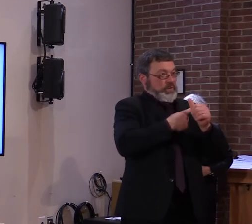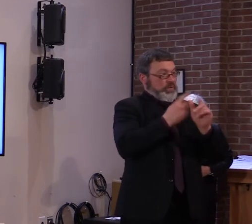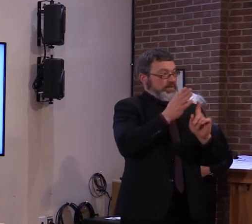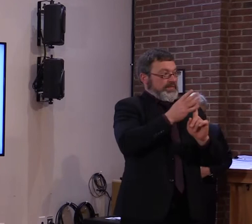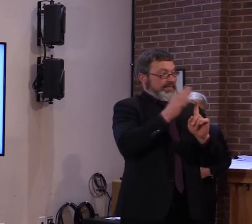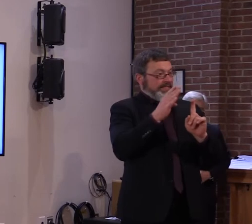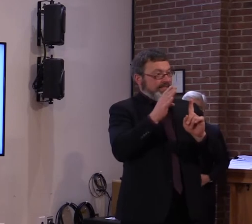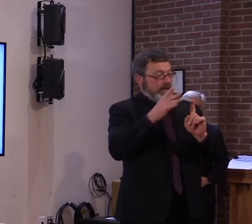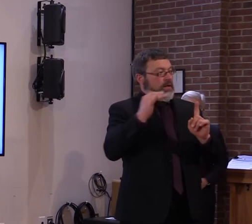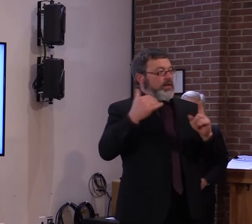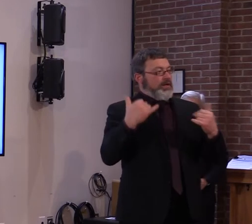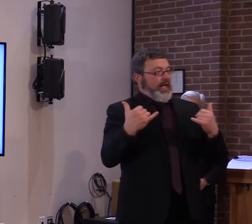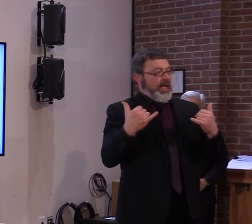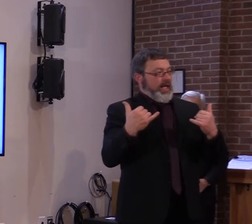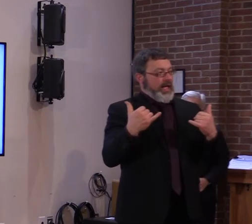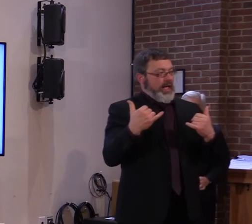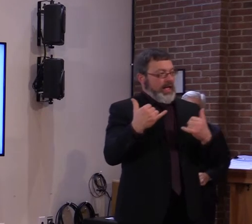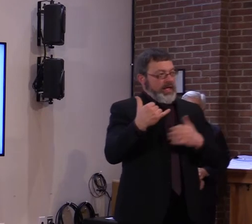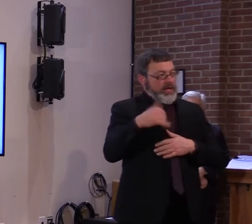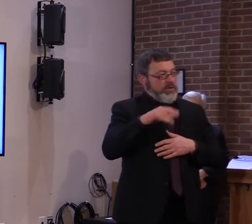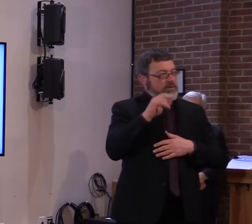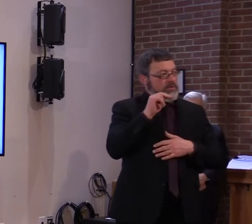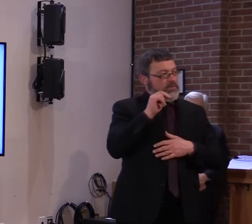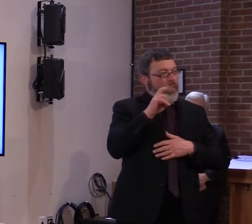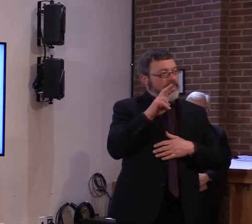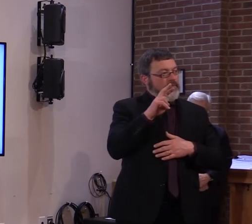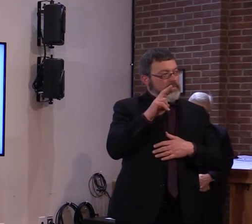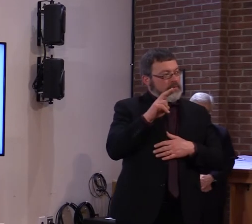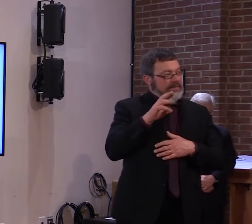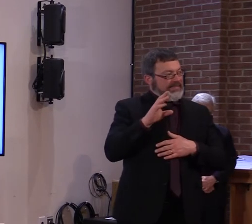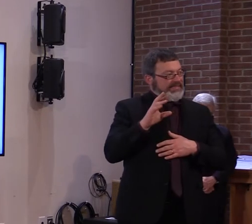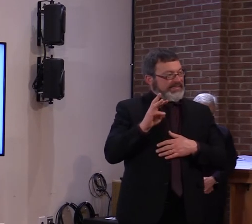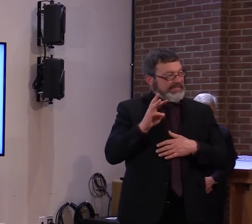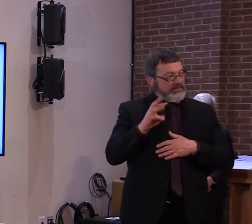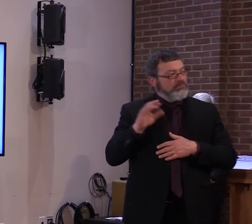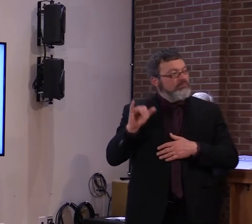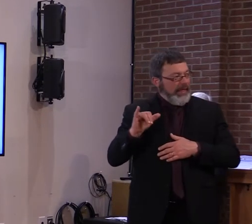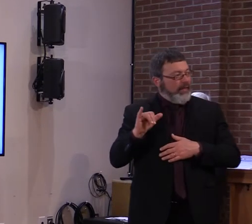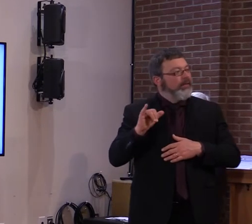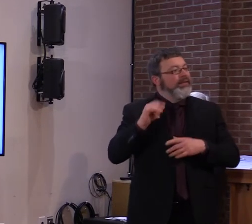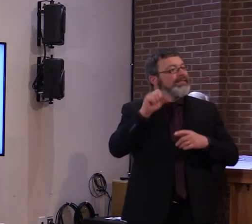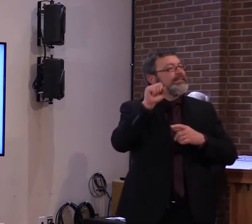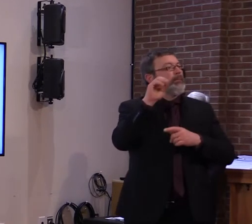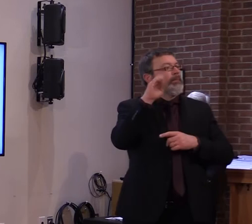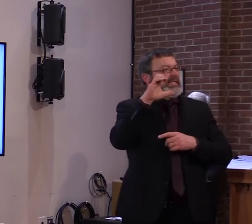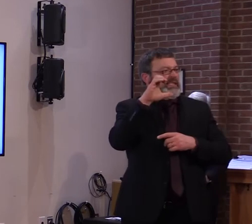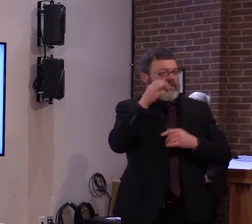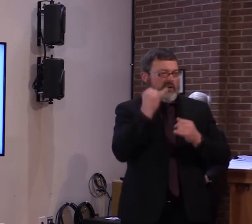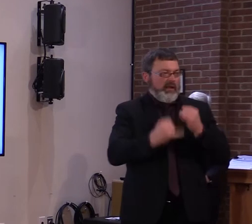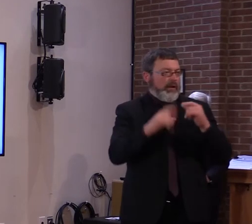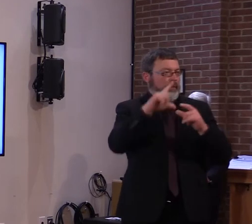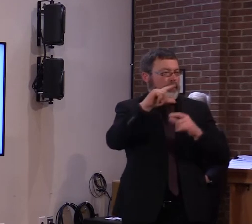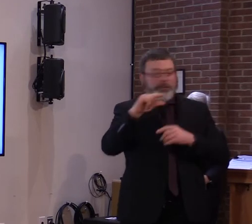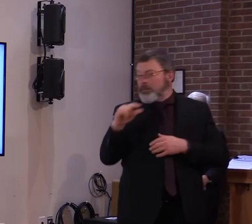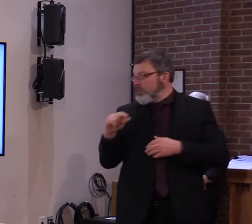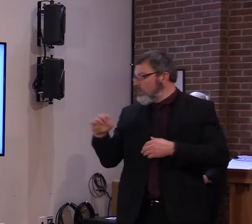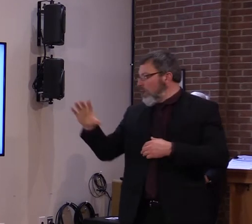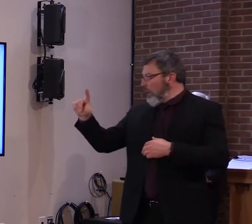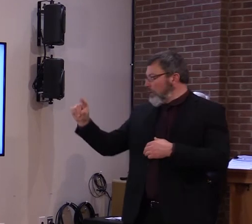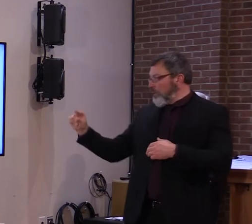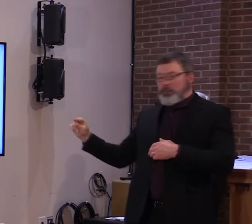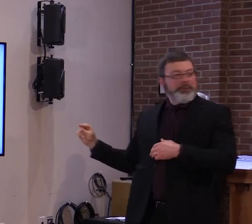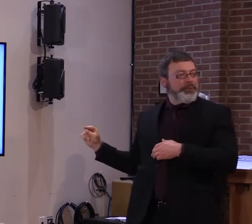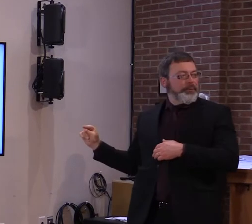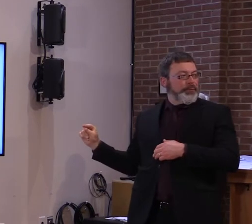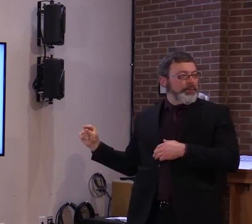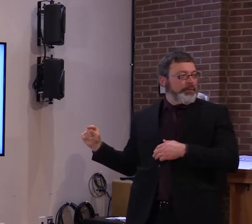related to the college campus, actually, which is the tertiary infection. So we're seeing that outbreak